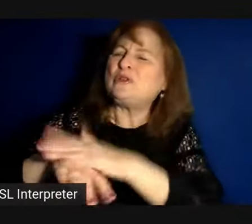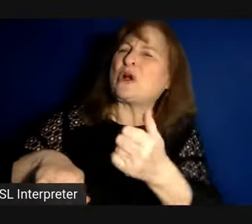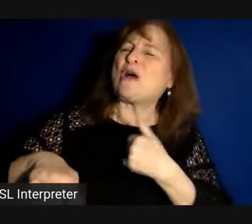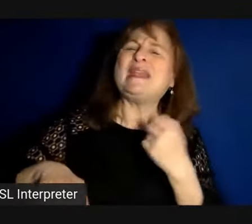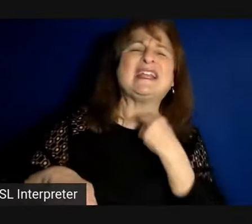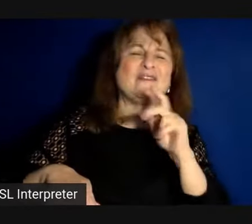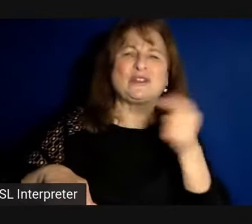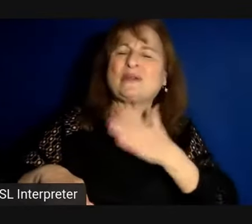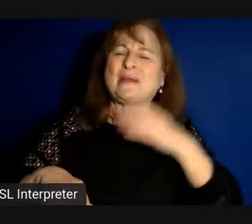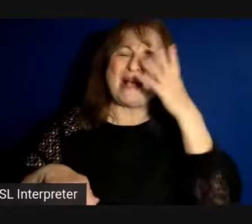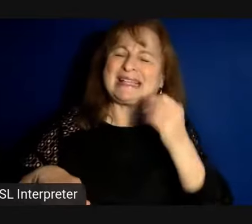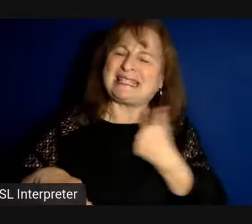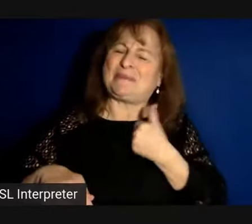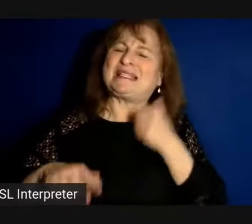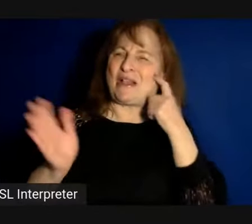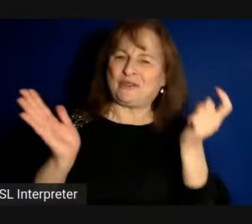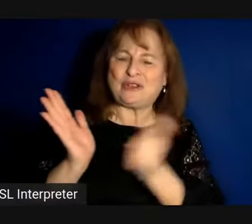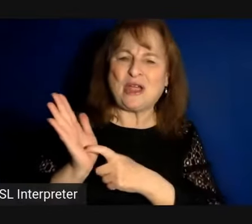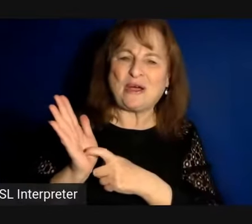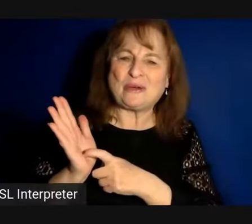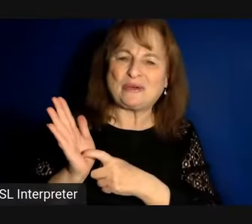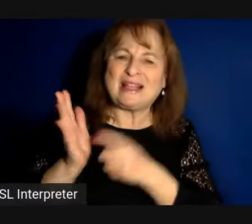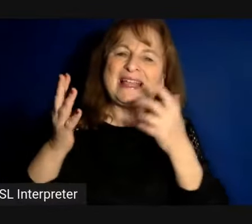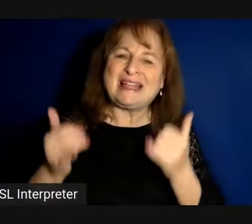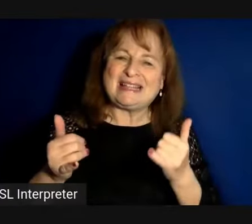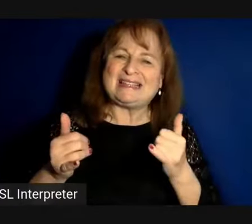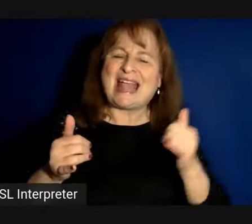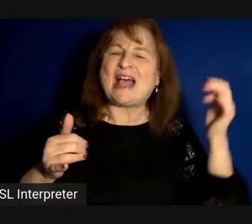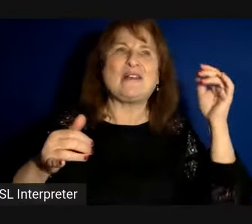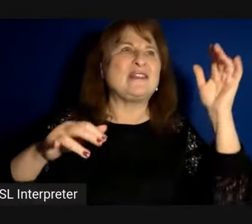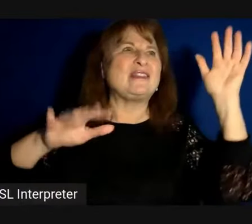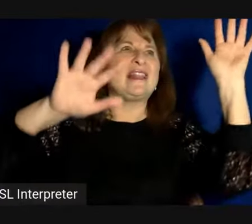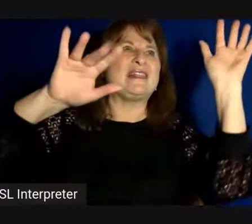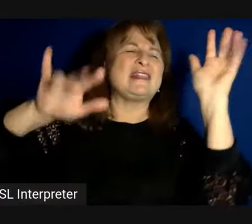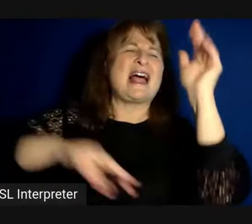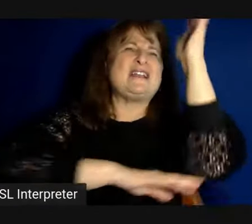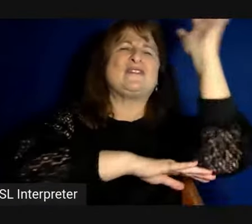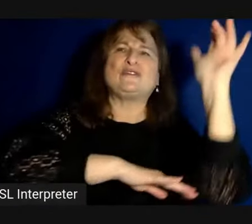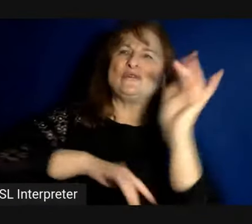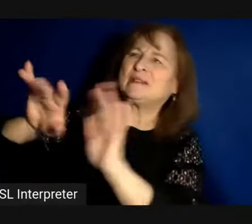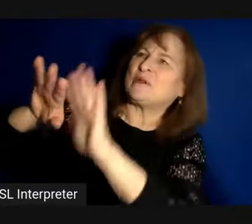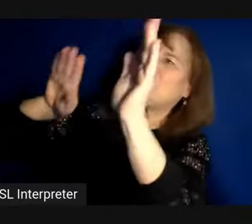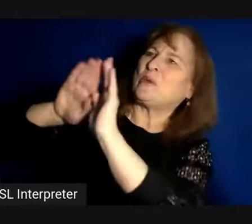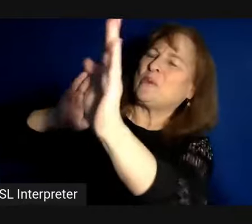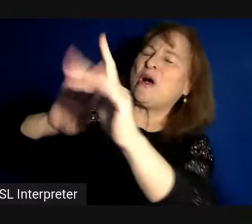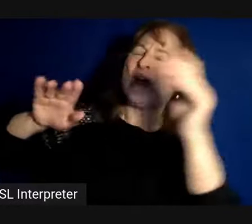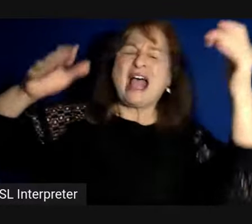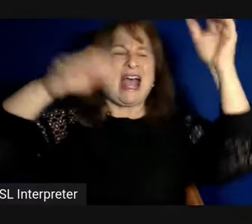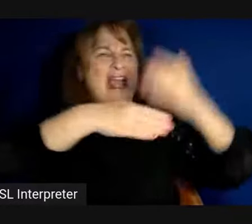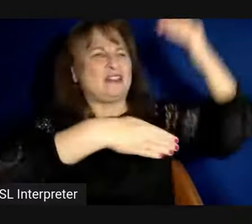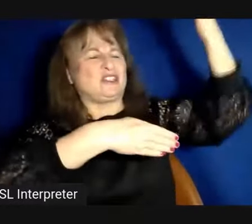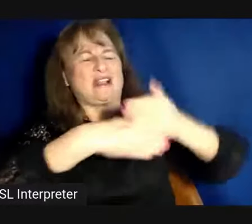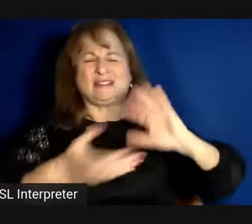only my sleeping self could know now the dapple of the airspin respires on the wall and the shades cut its